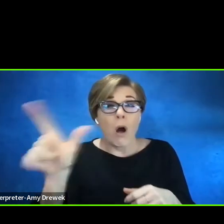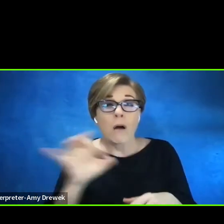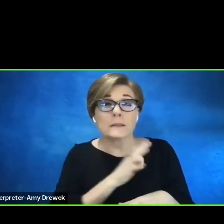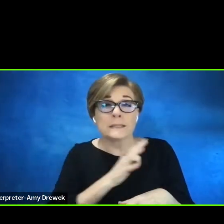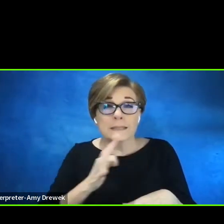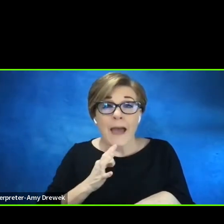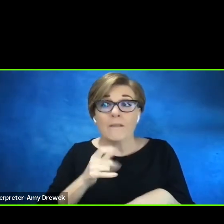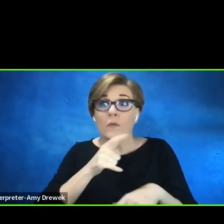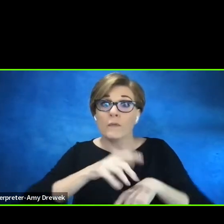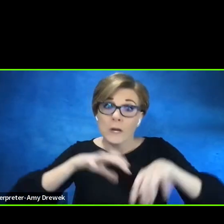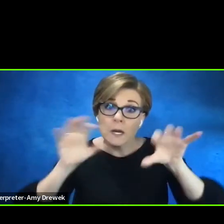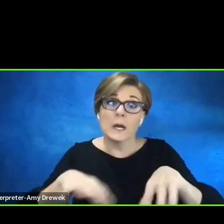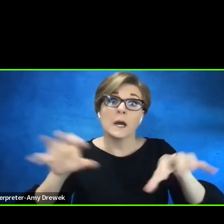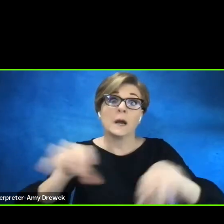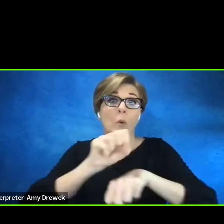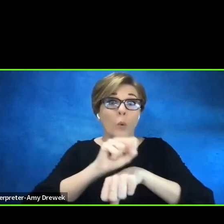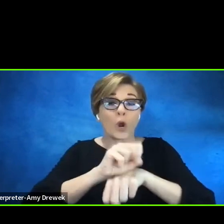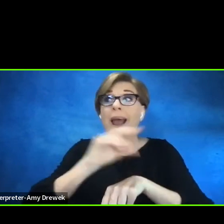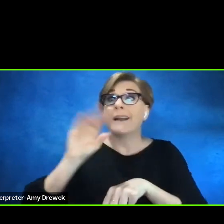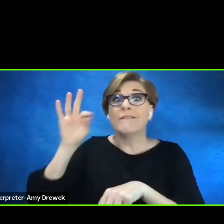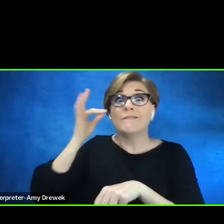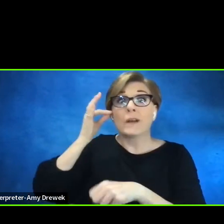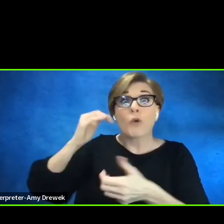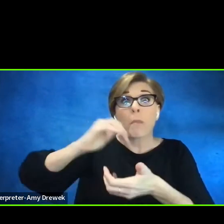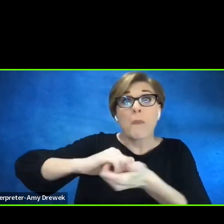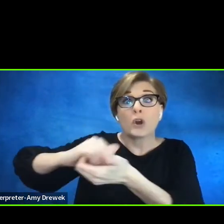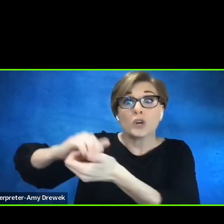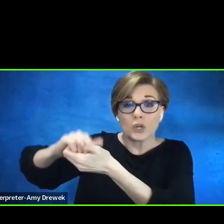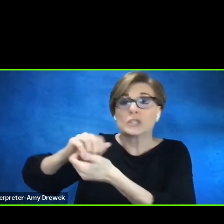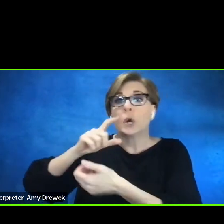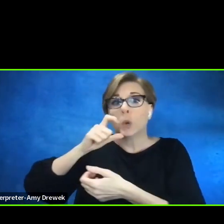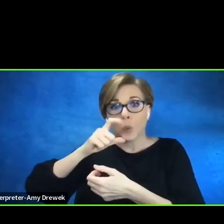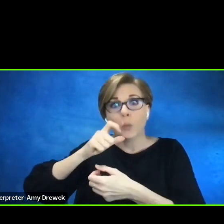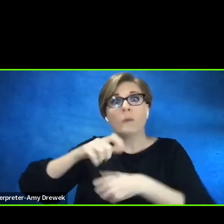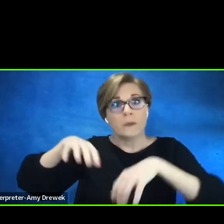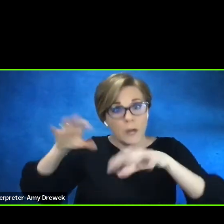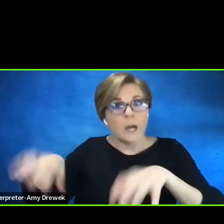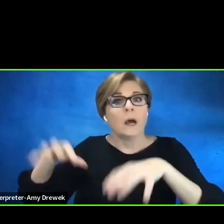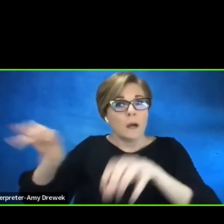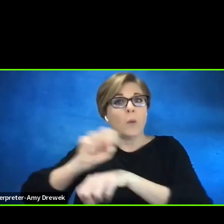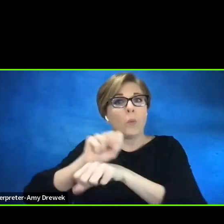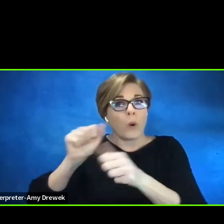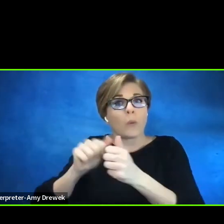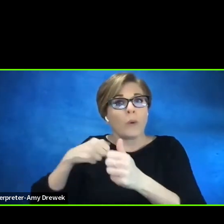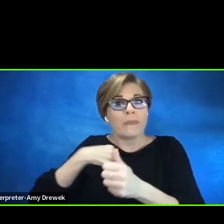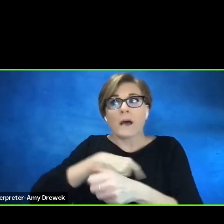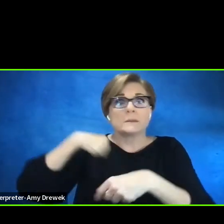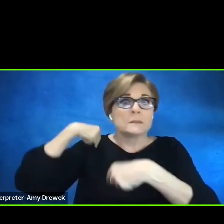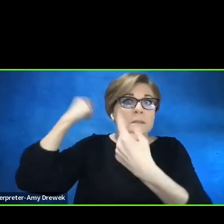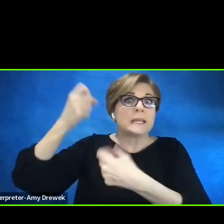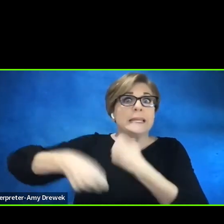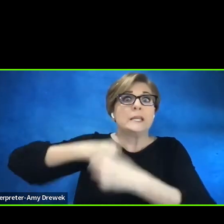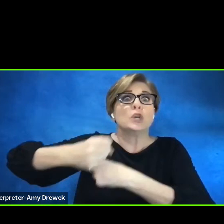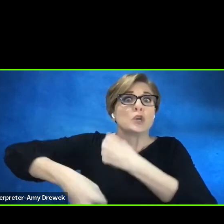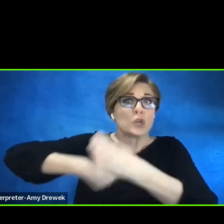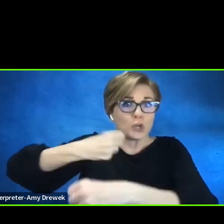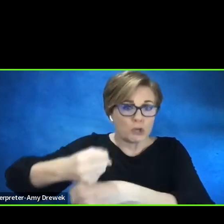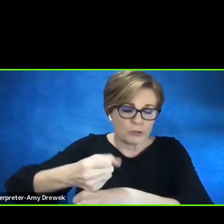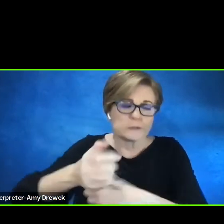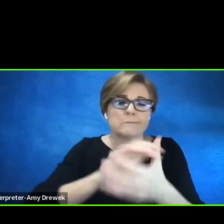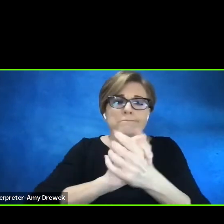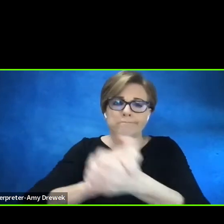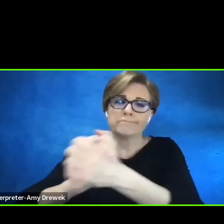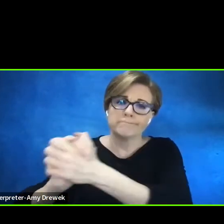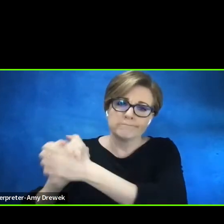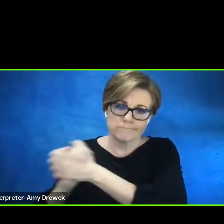this and all our federal partners who have extensively worked on this over the years to see this to the finish